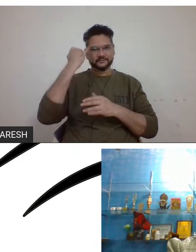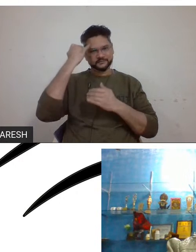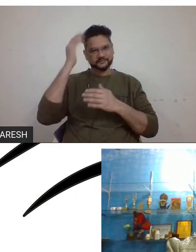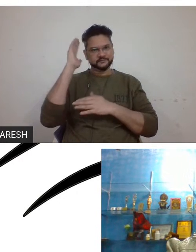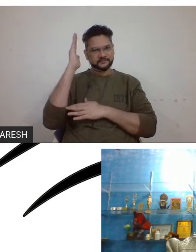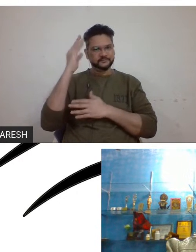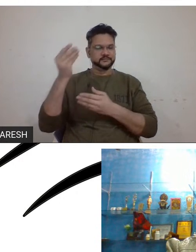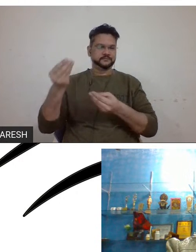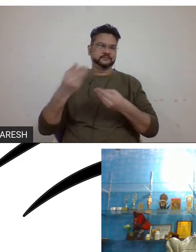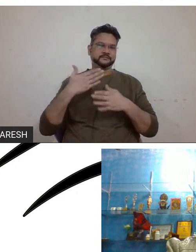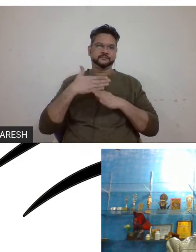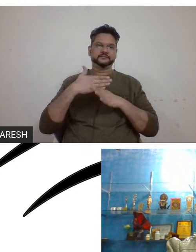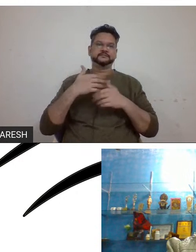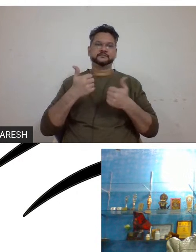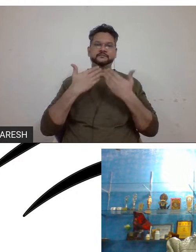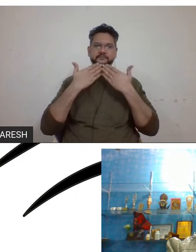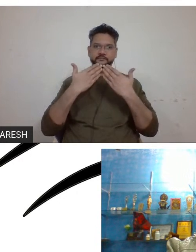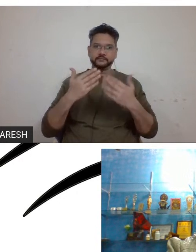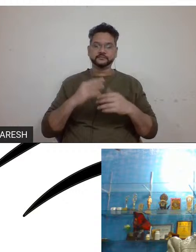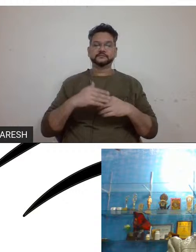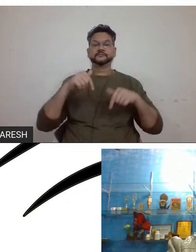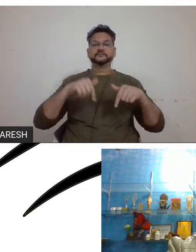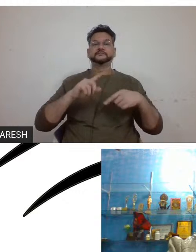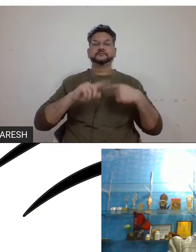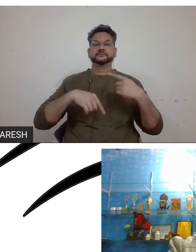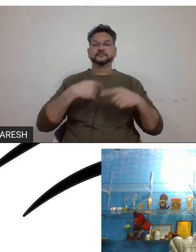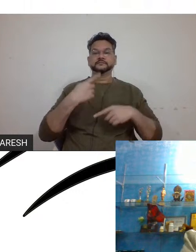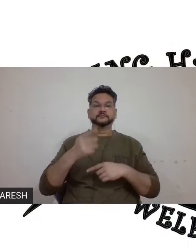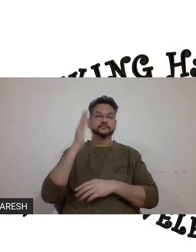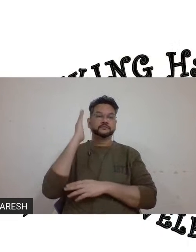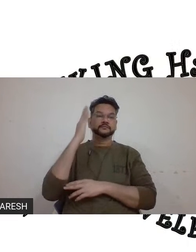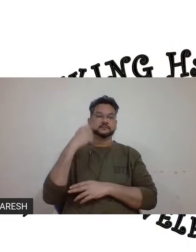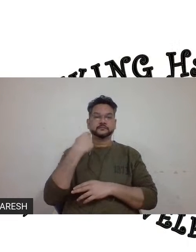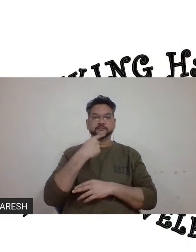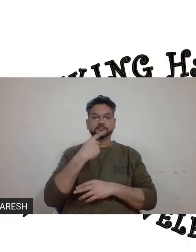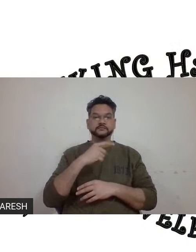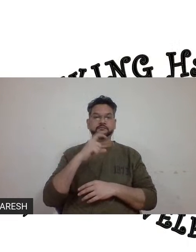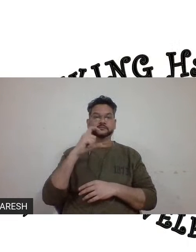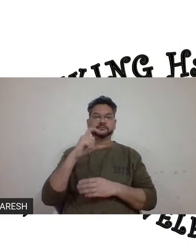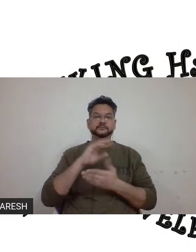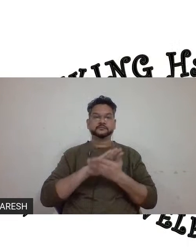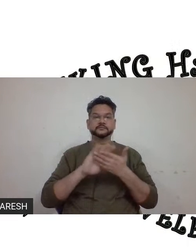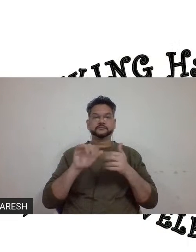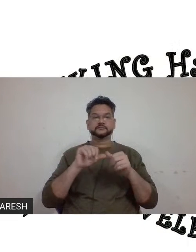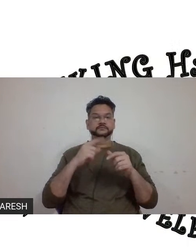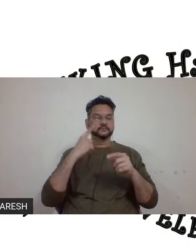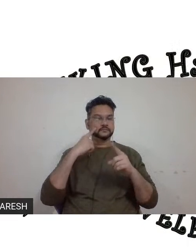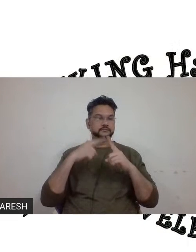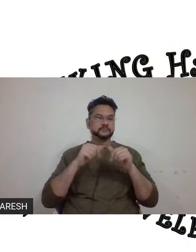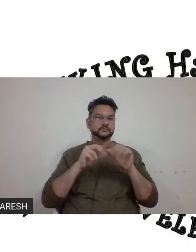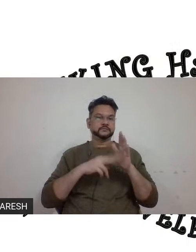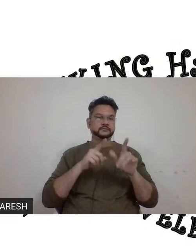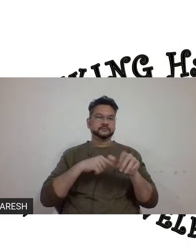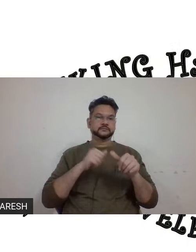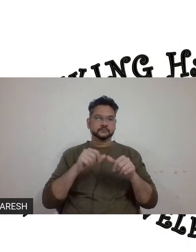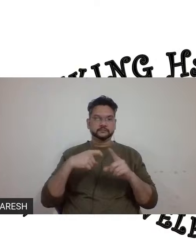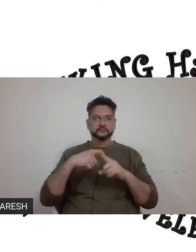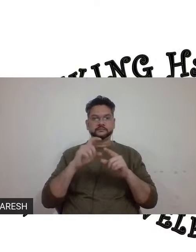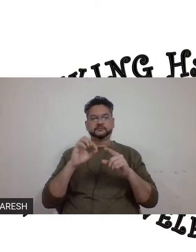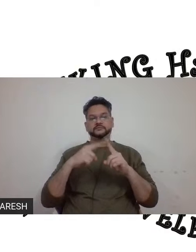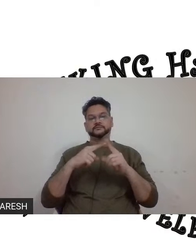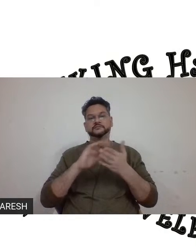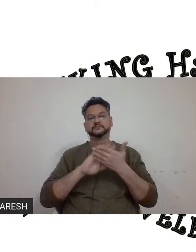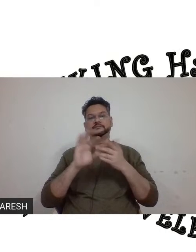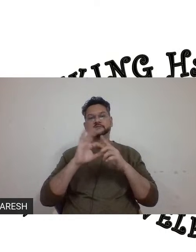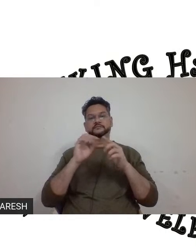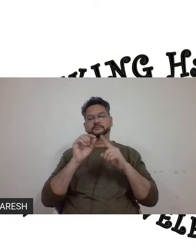Now, I would like to invite our next speaker, Chaitanya Kotapalli, founder and CEO, Unike, Bangalore.